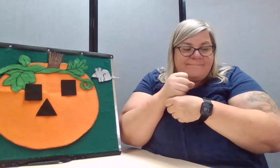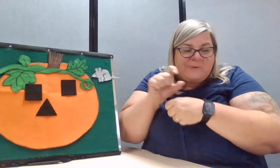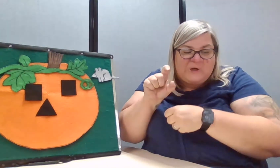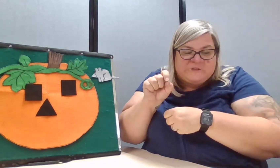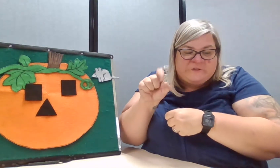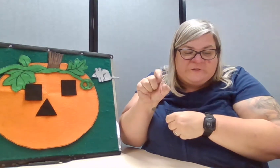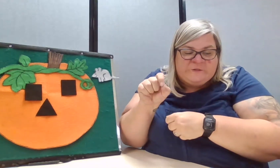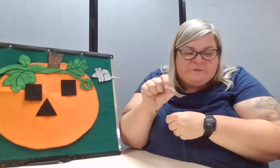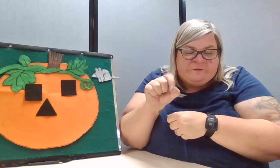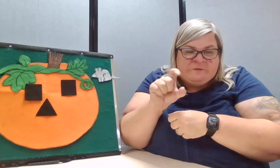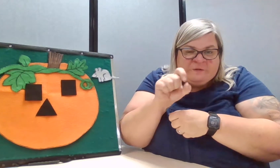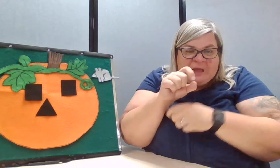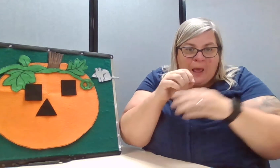and made